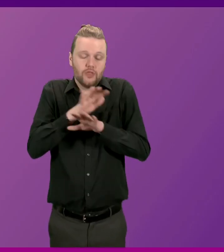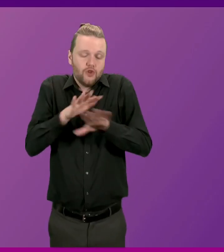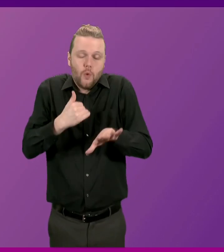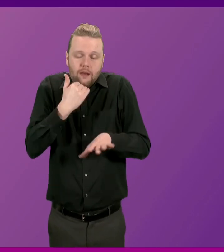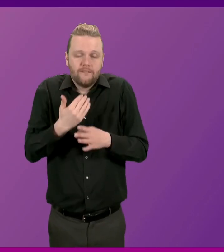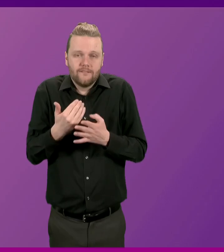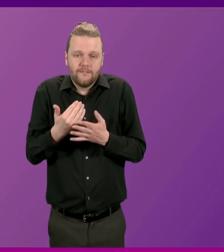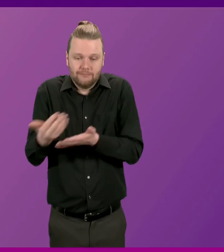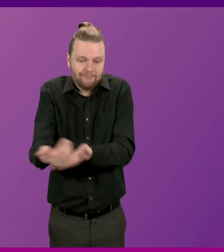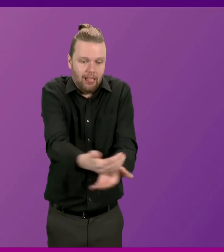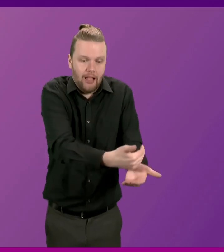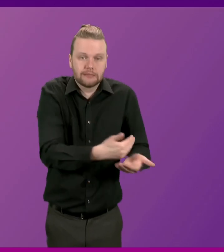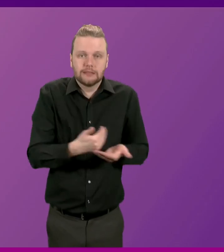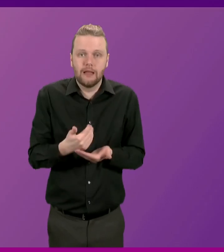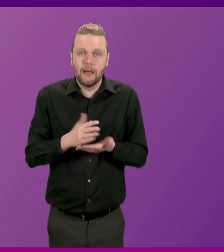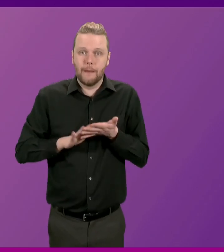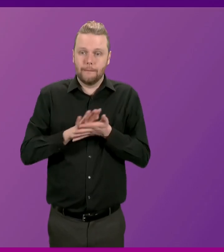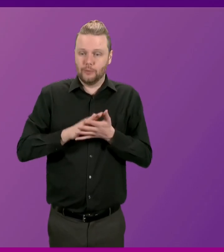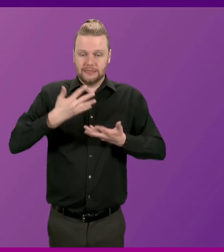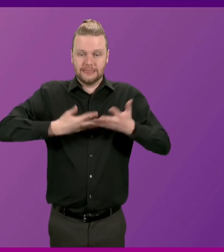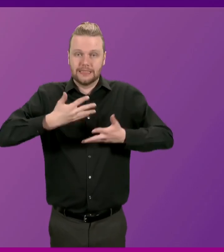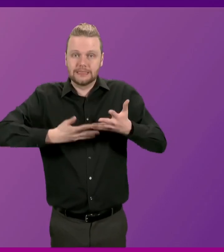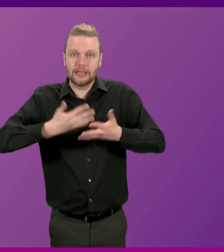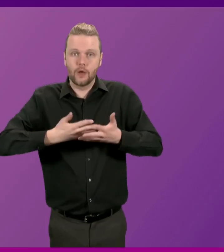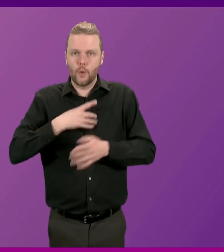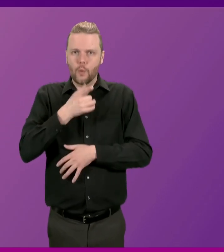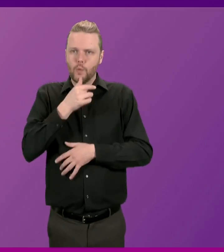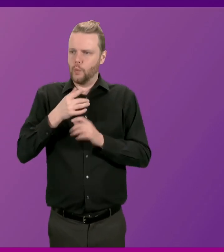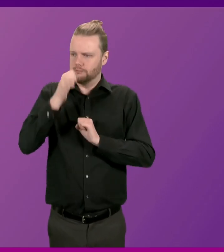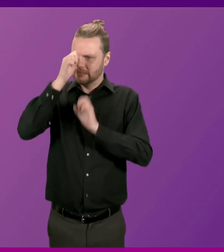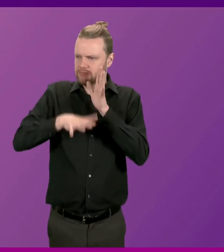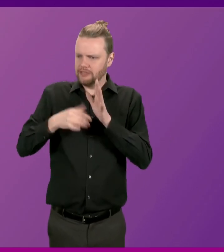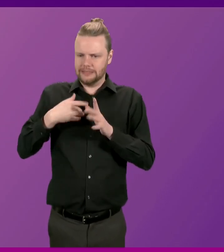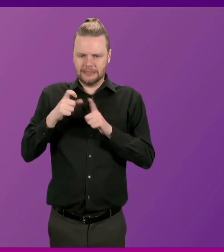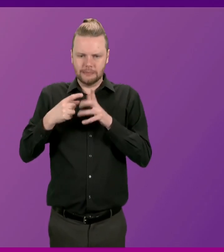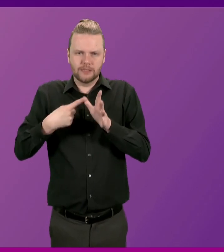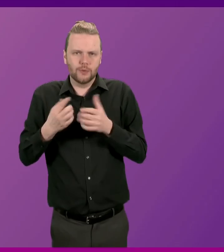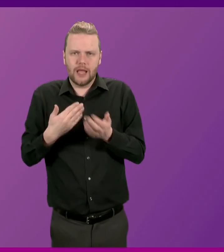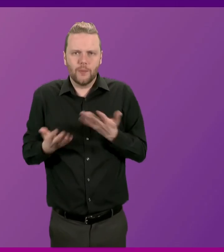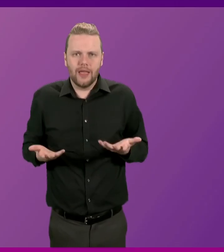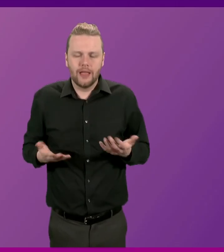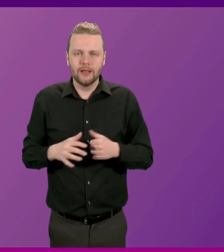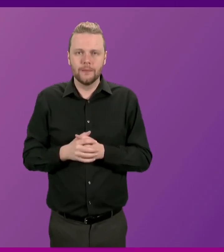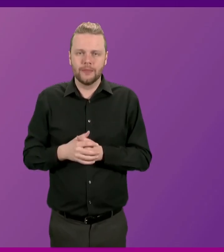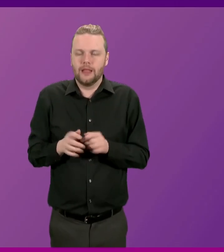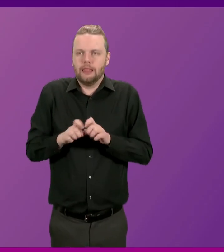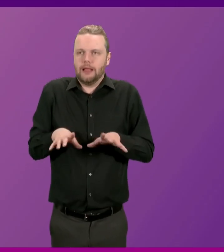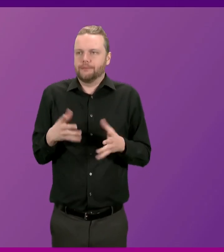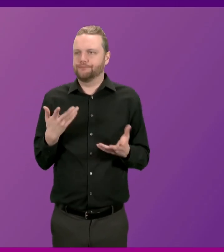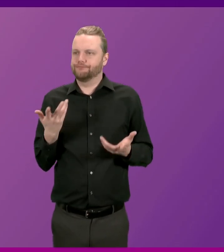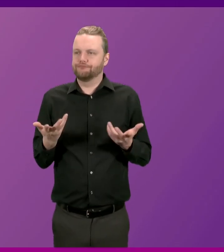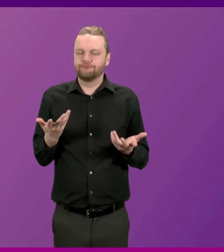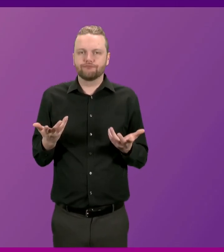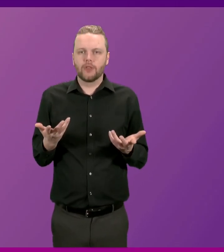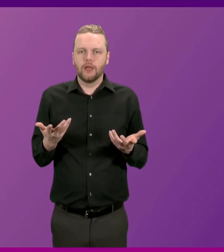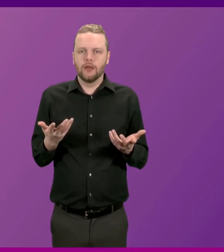is collected about, statistically about who experiences domestic abuse anyway, in terms of, and